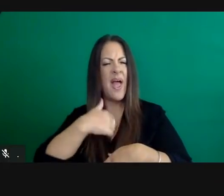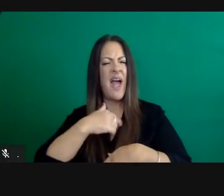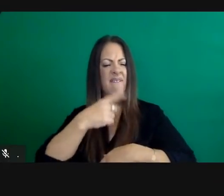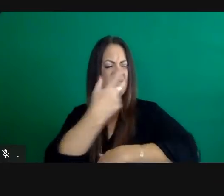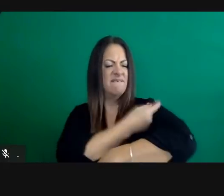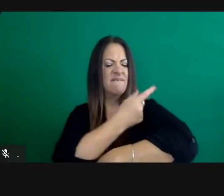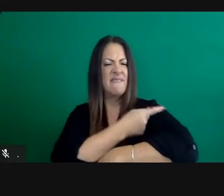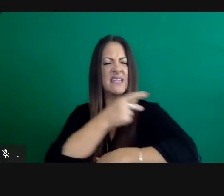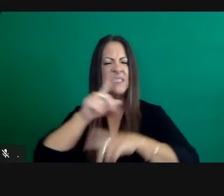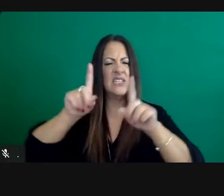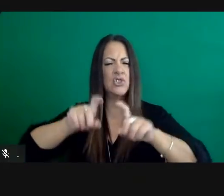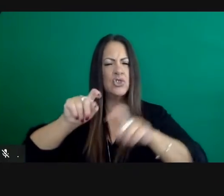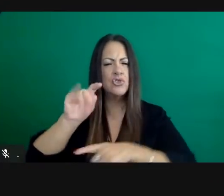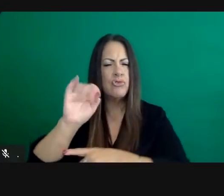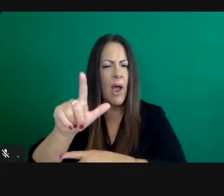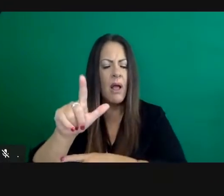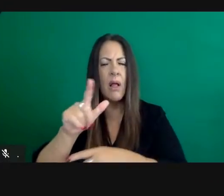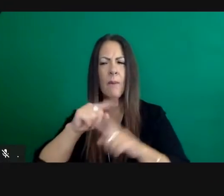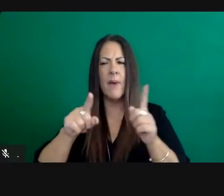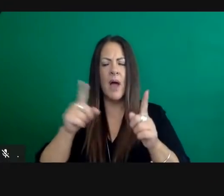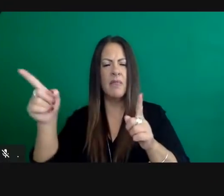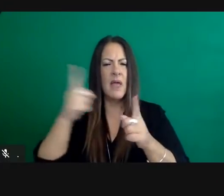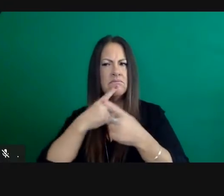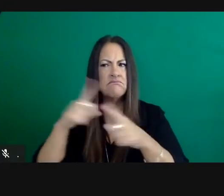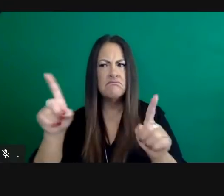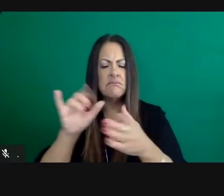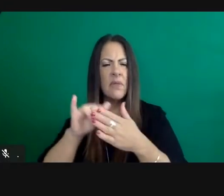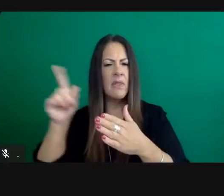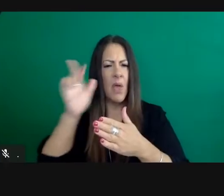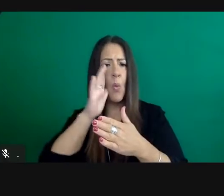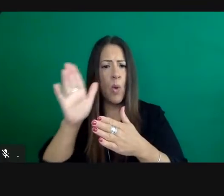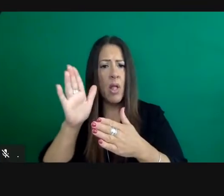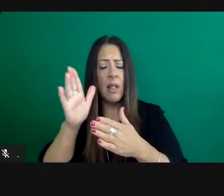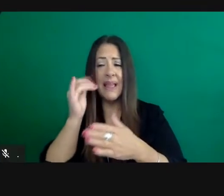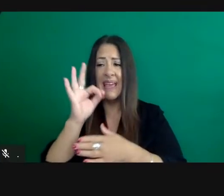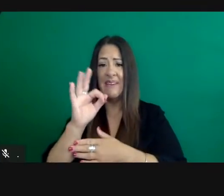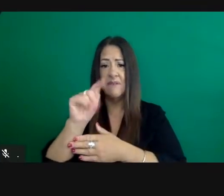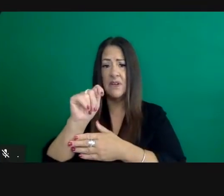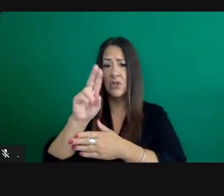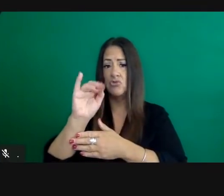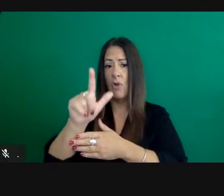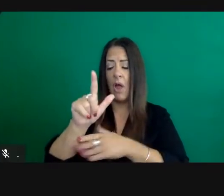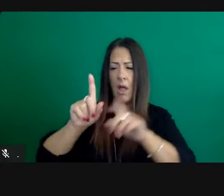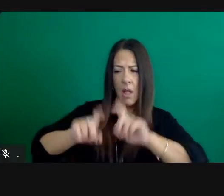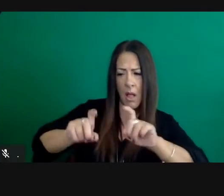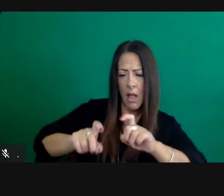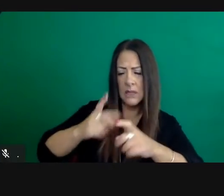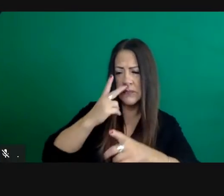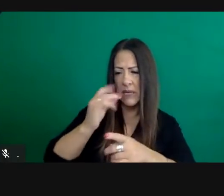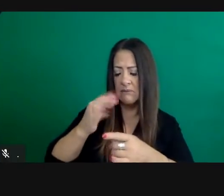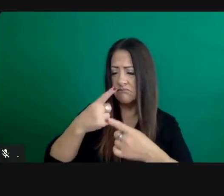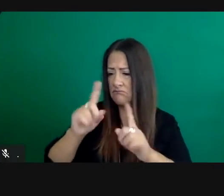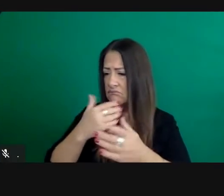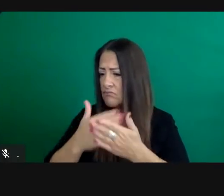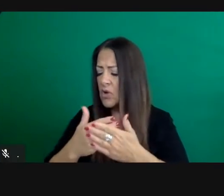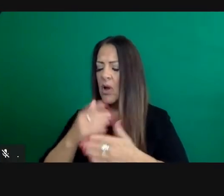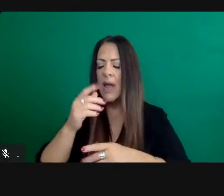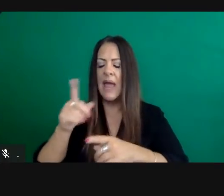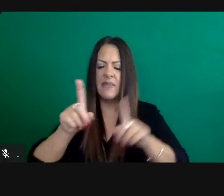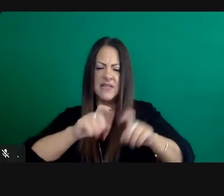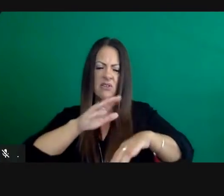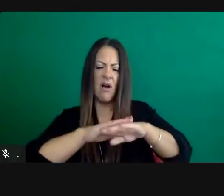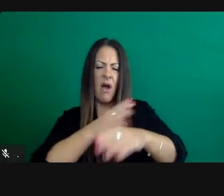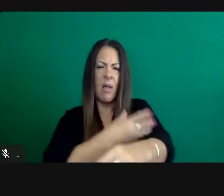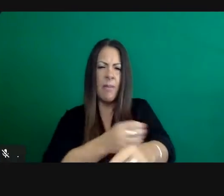just announced that it is going to suspend its trial for the antibody therapeutic. Do